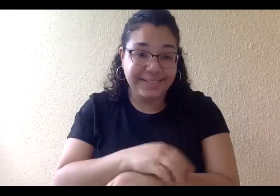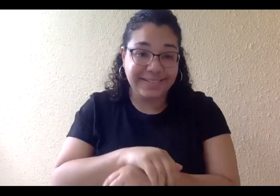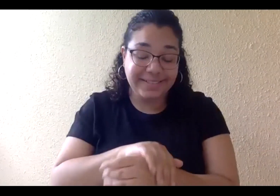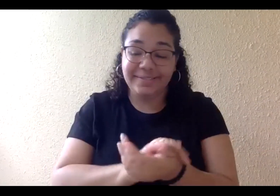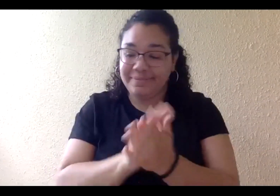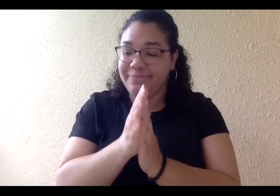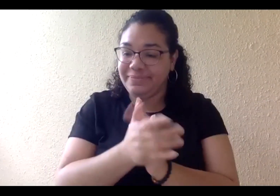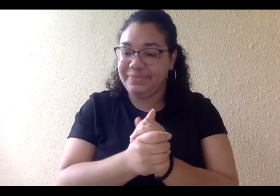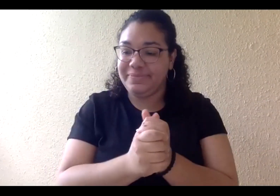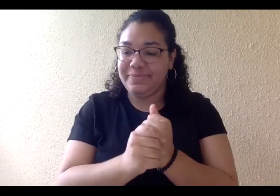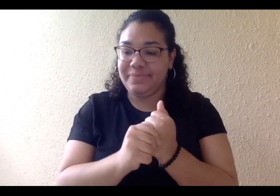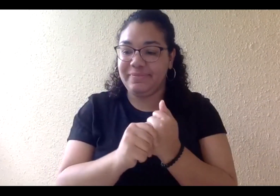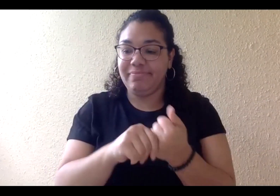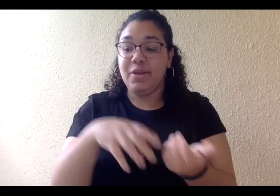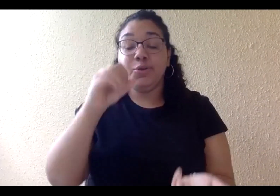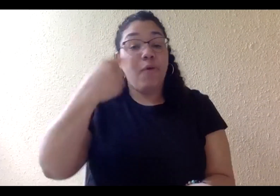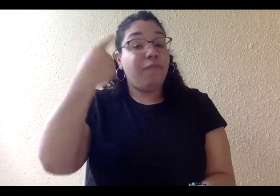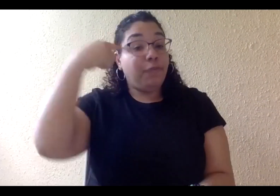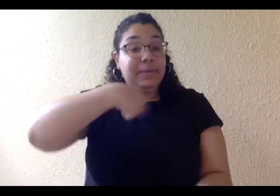That's the reason why you're all here today.